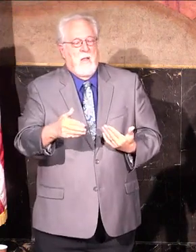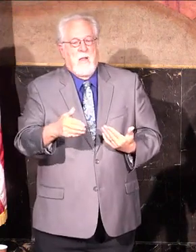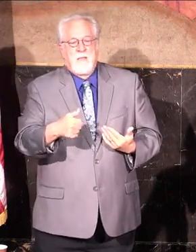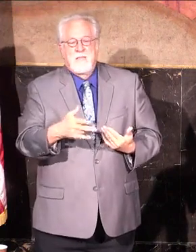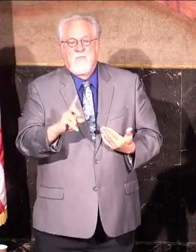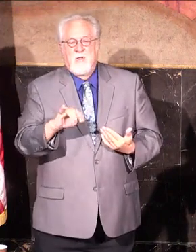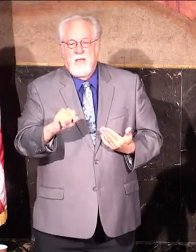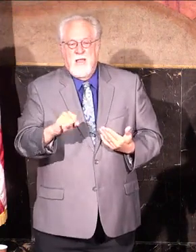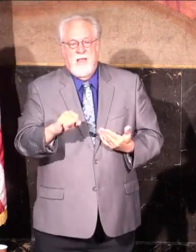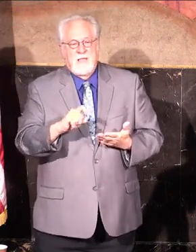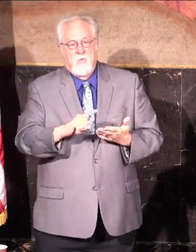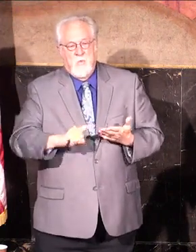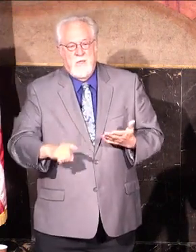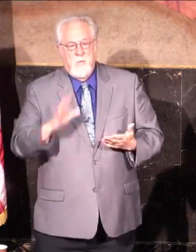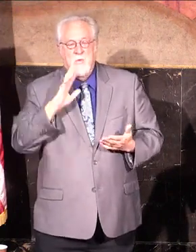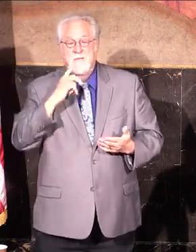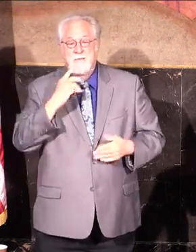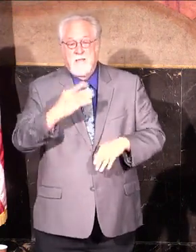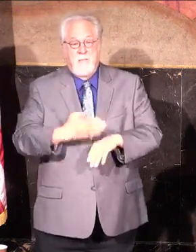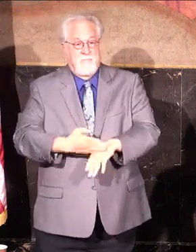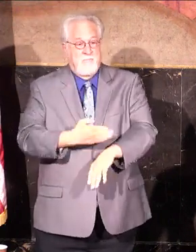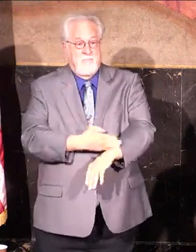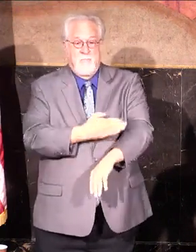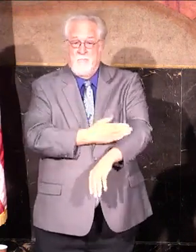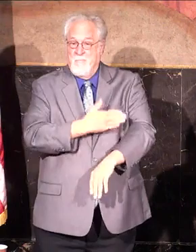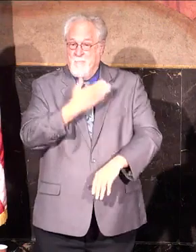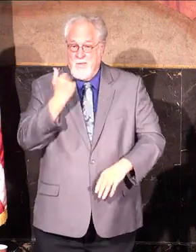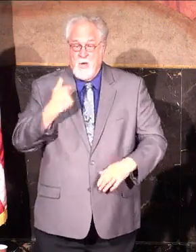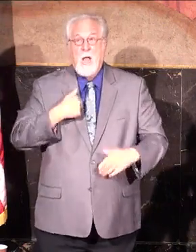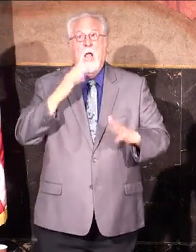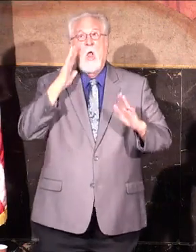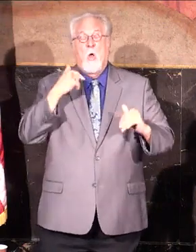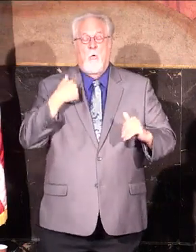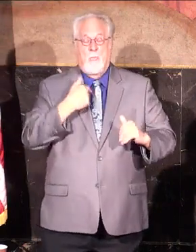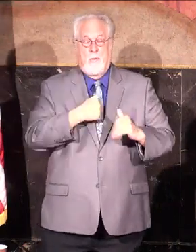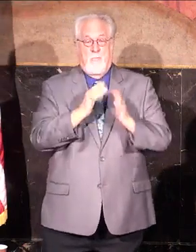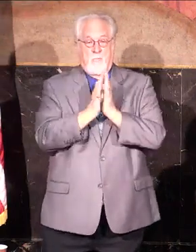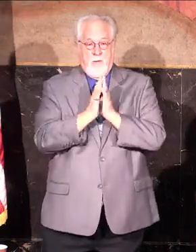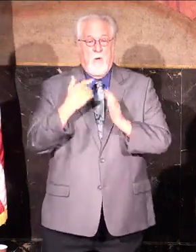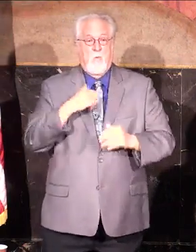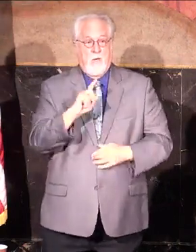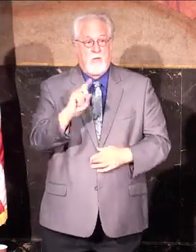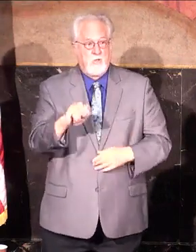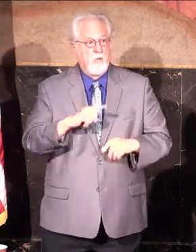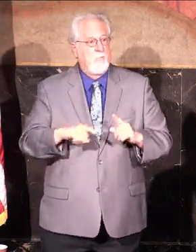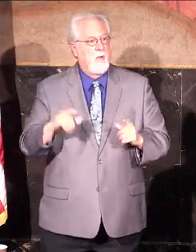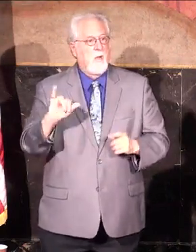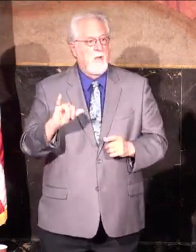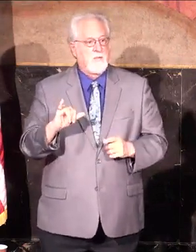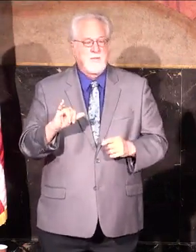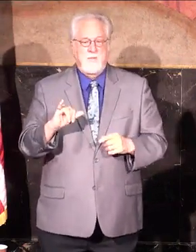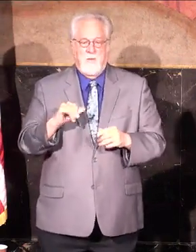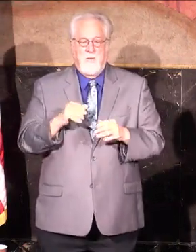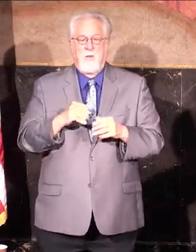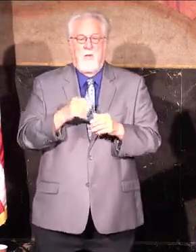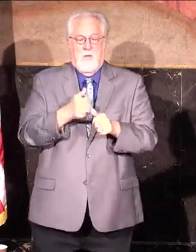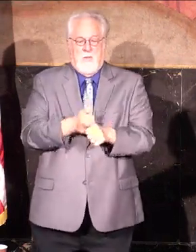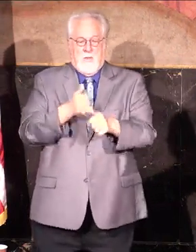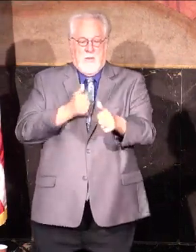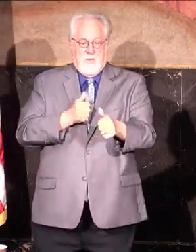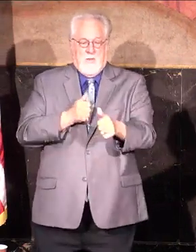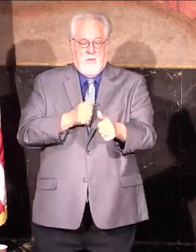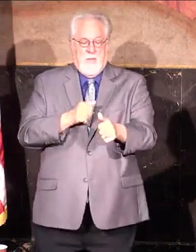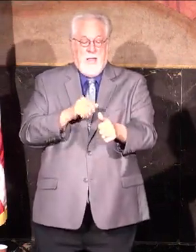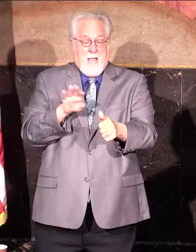weeks, really, that we're going to see better numbers. I hope and pray that we do. But there's always a lag time between